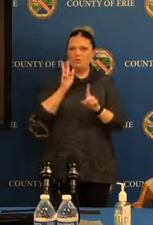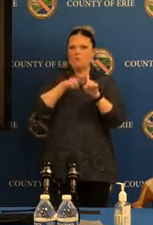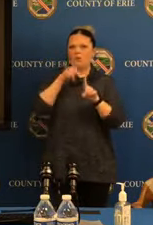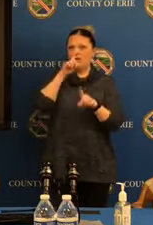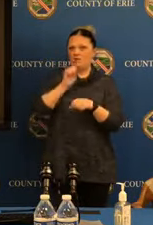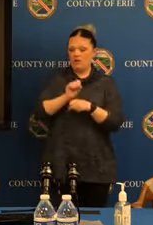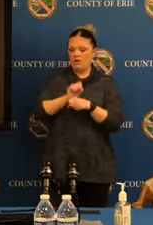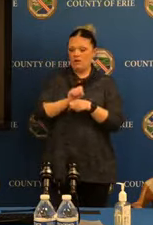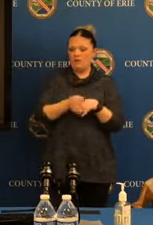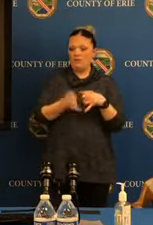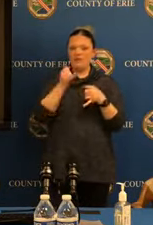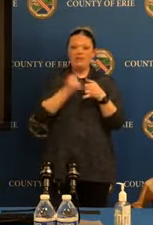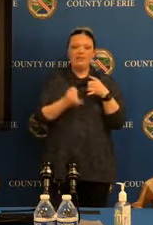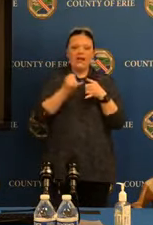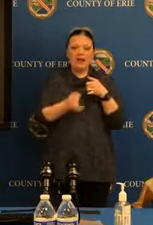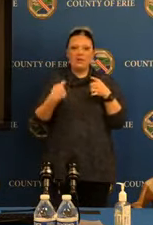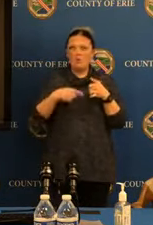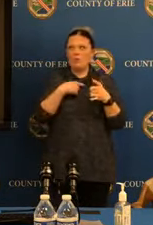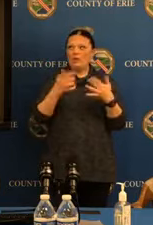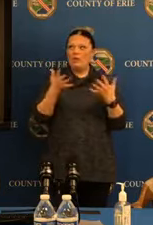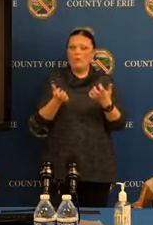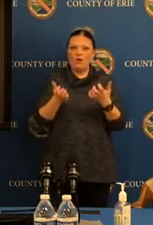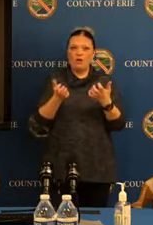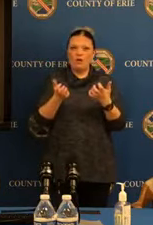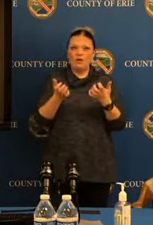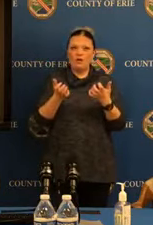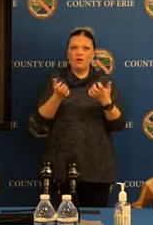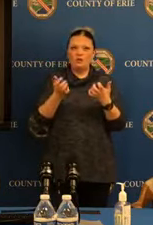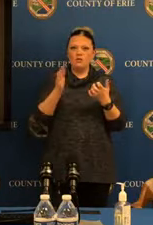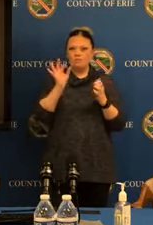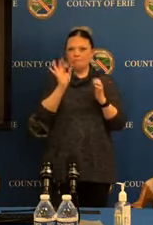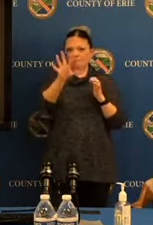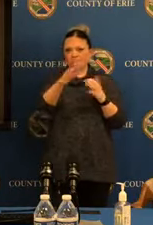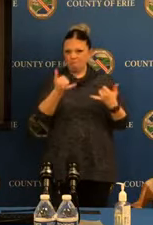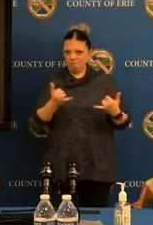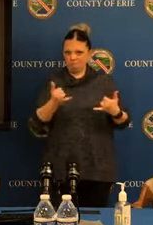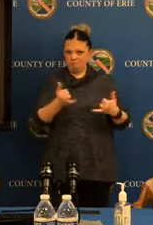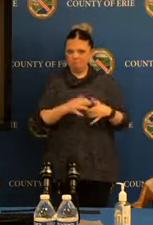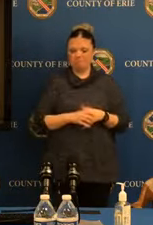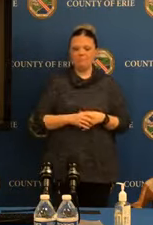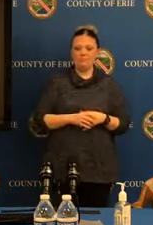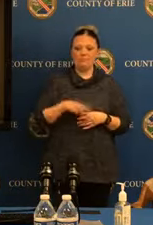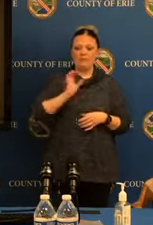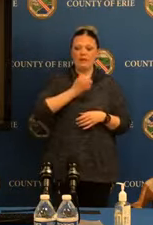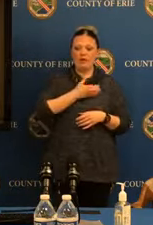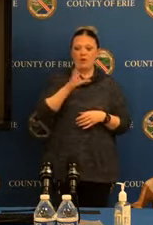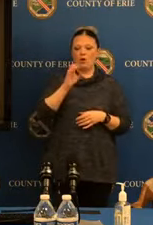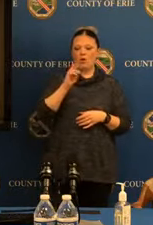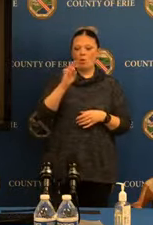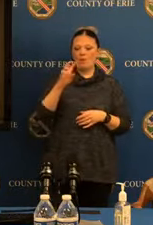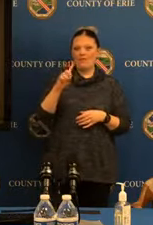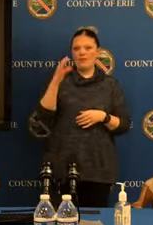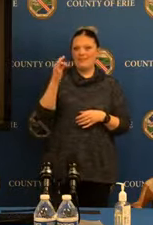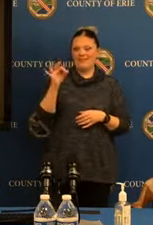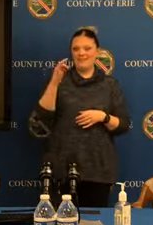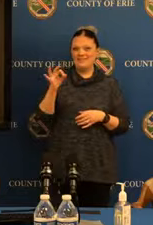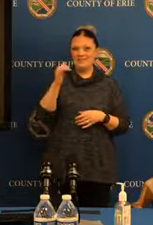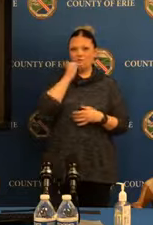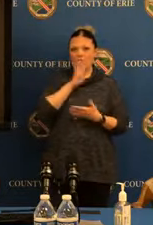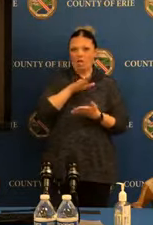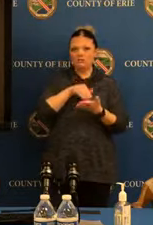jobs. The last thing we wanted to underscore today is that our COVID-19 call center